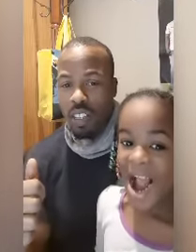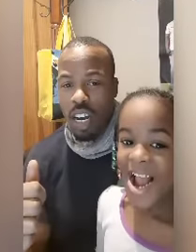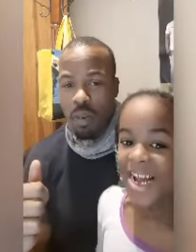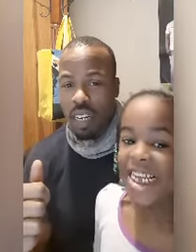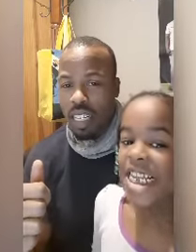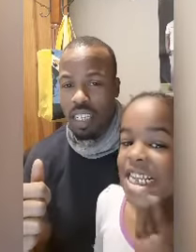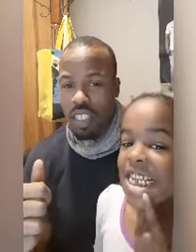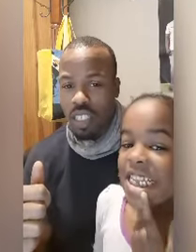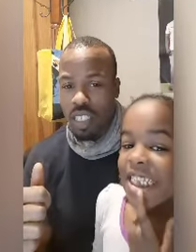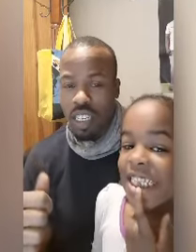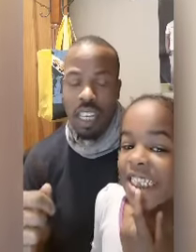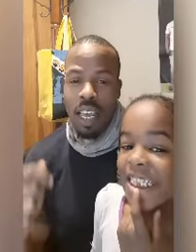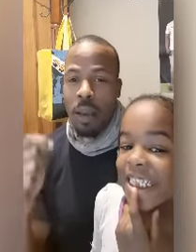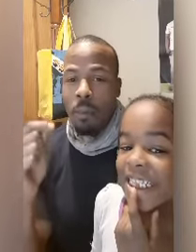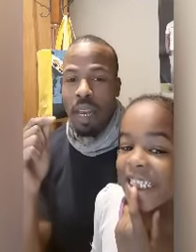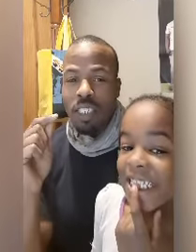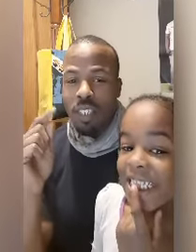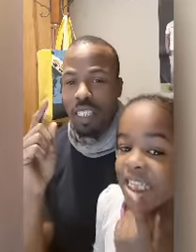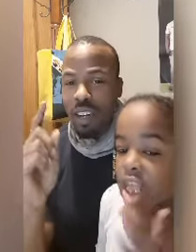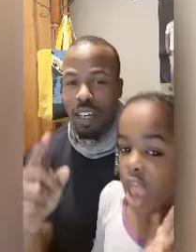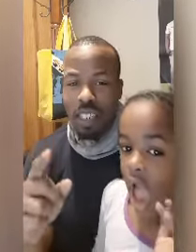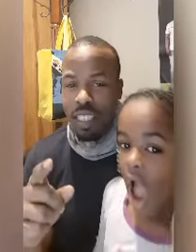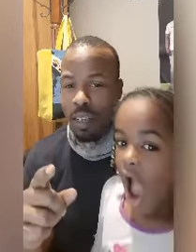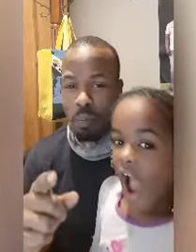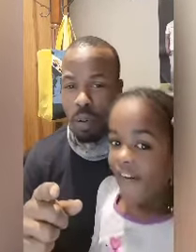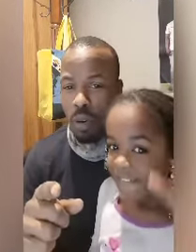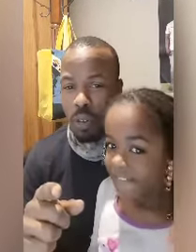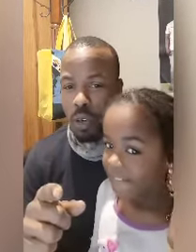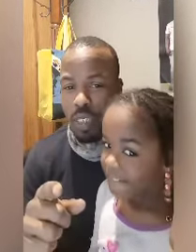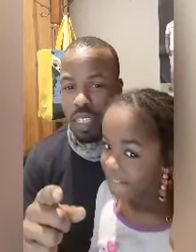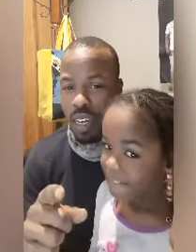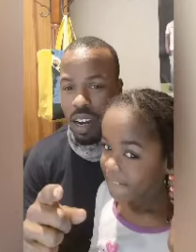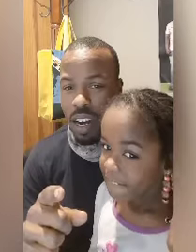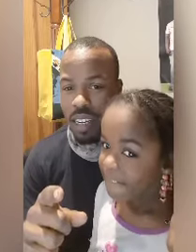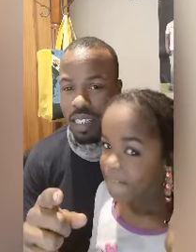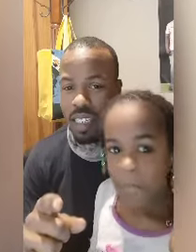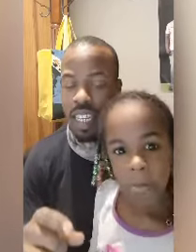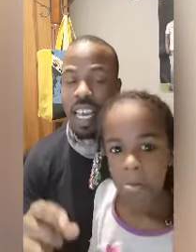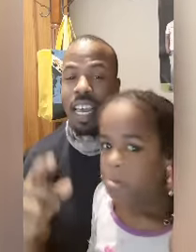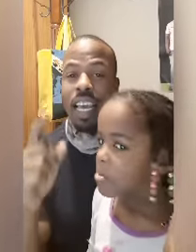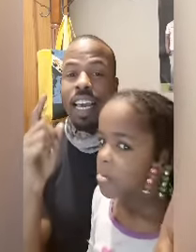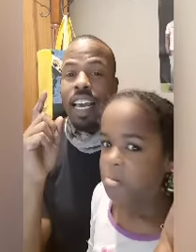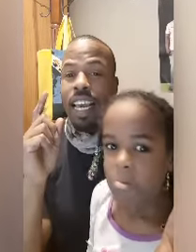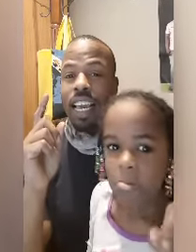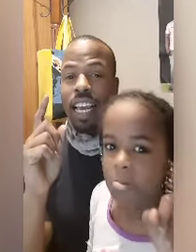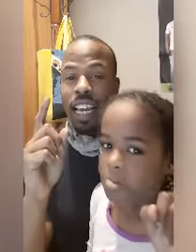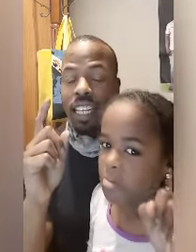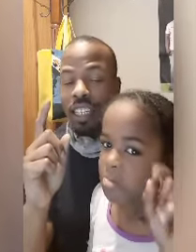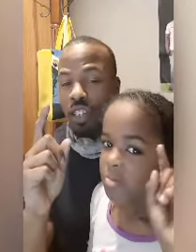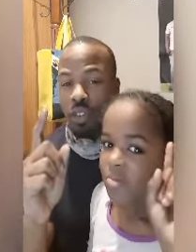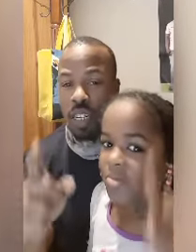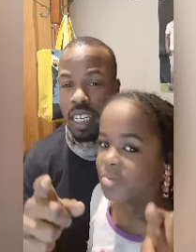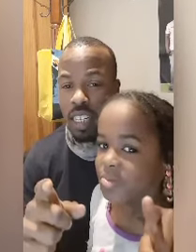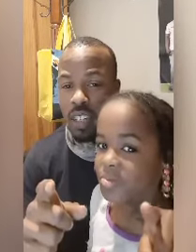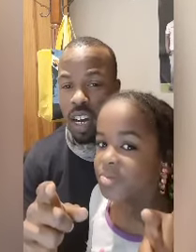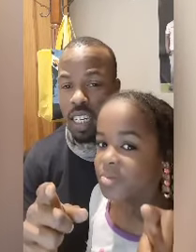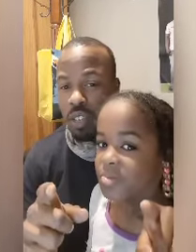your dog with a leash. Make sure your dog doesn't pull towards the car. And you can get a doggy